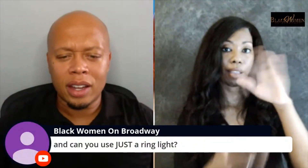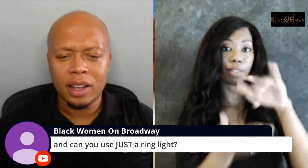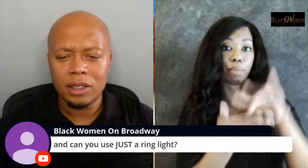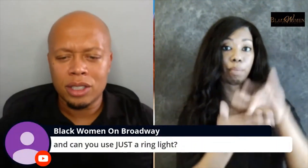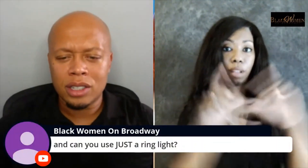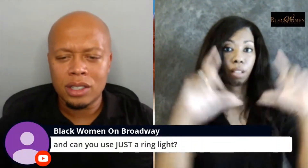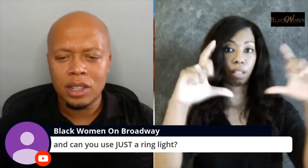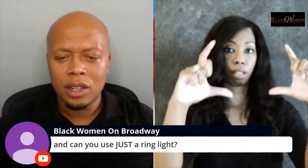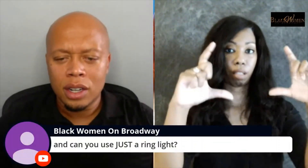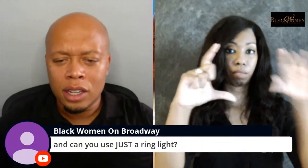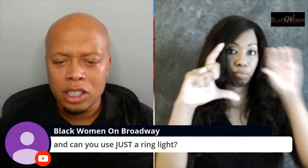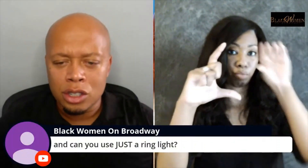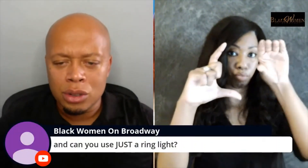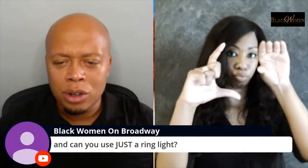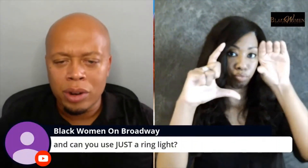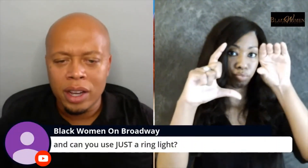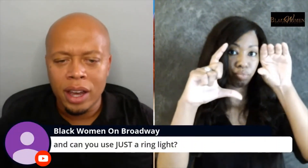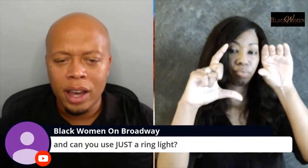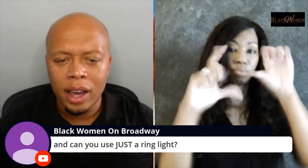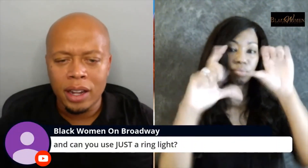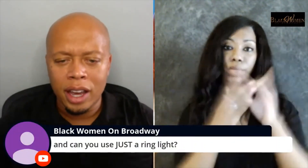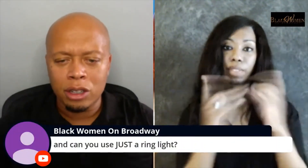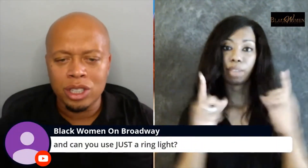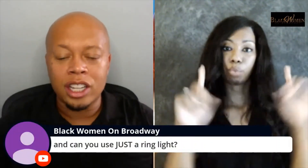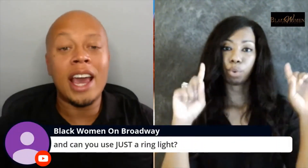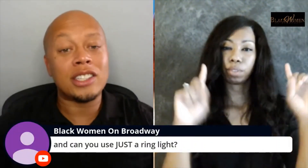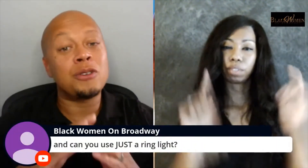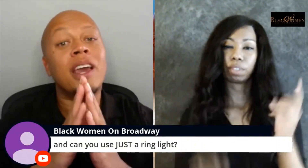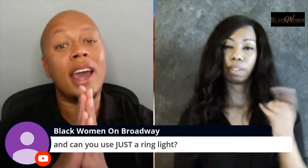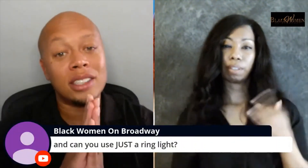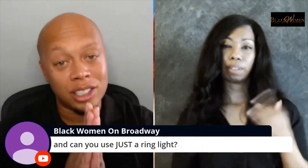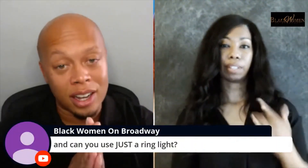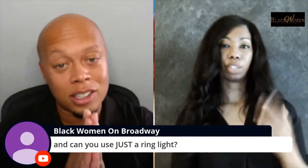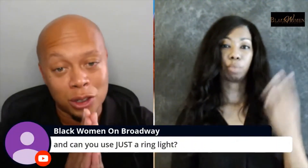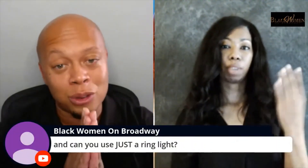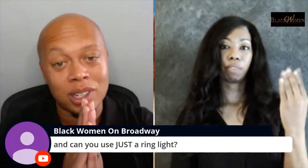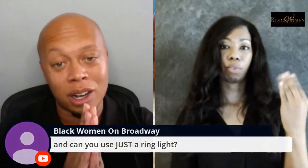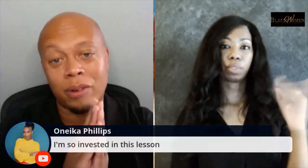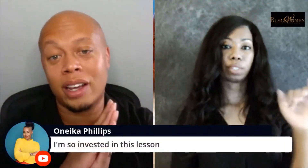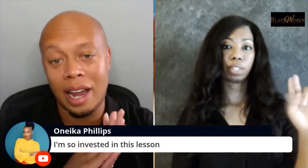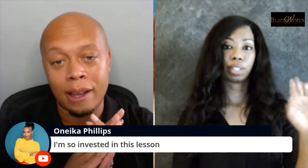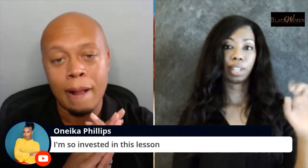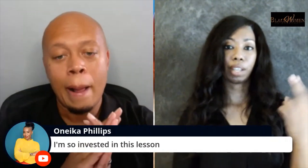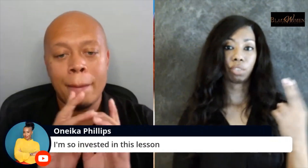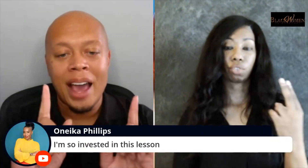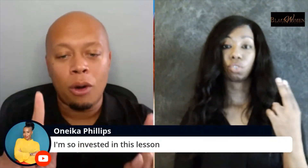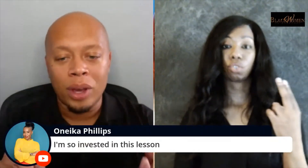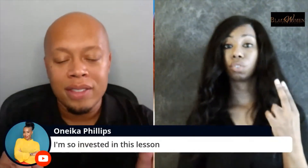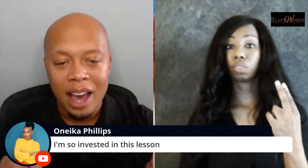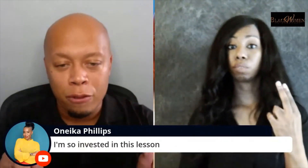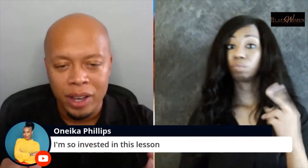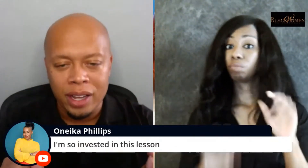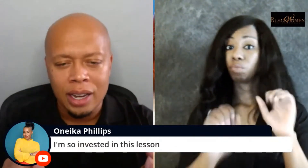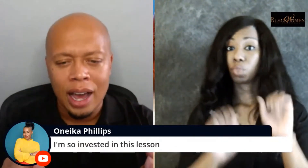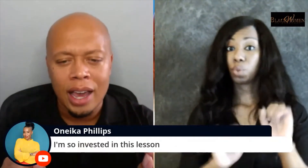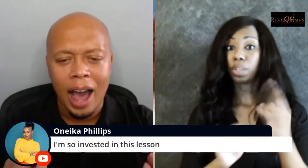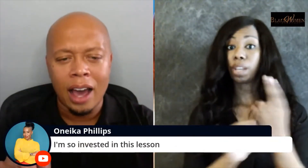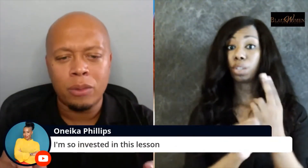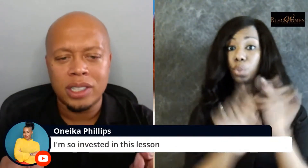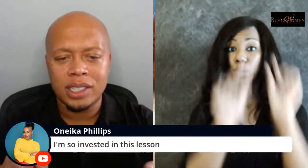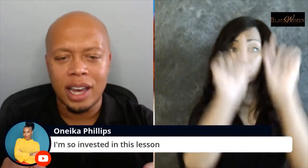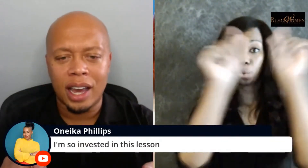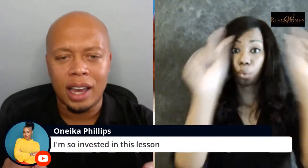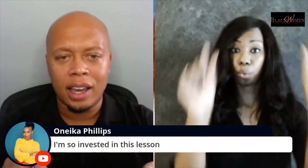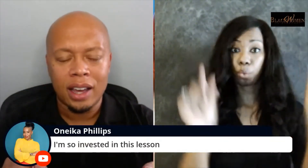me. Can you just use a ring? And can you just, yes, you can just use a ring light. Now with that ring light, I